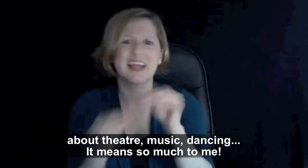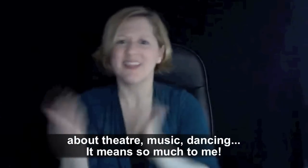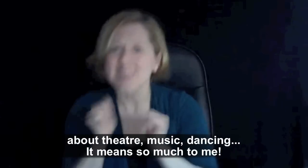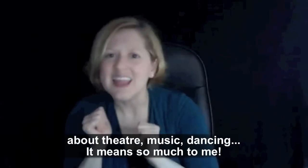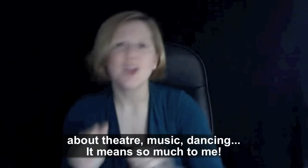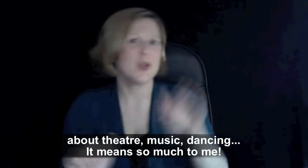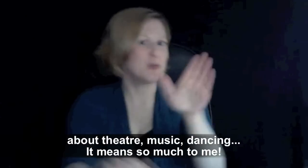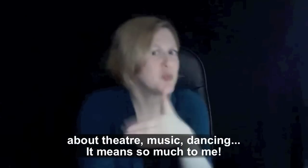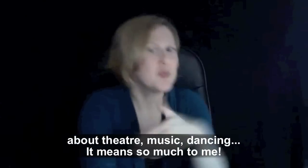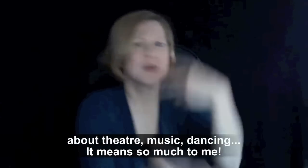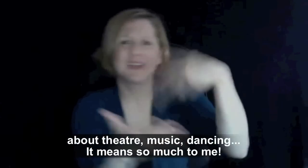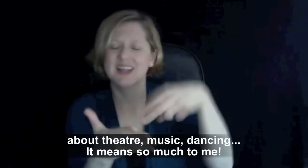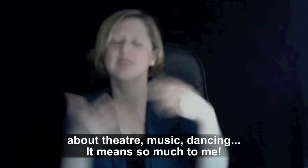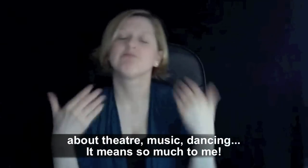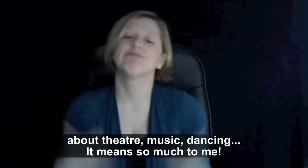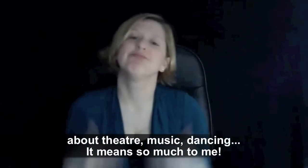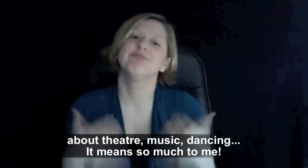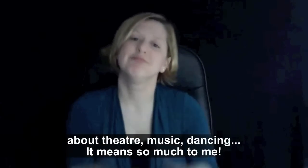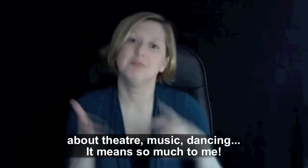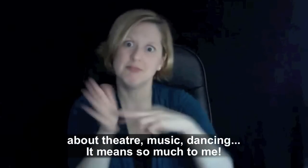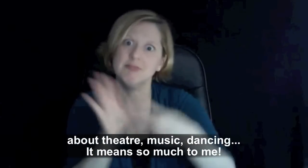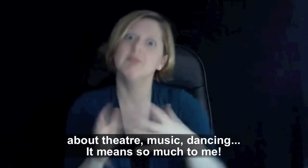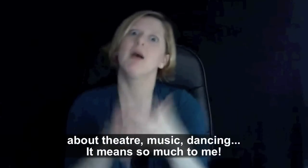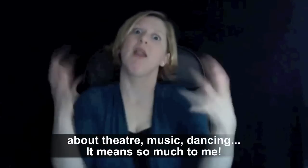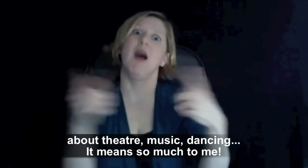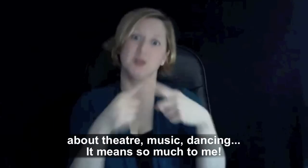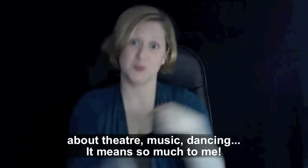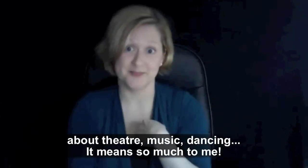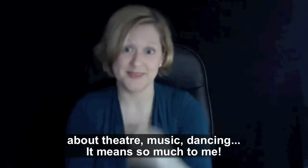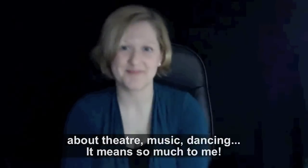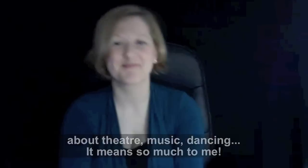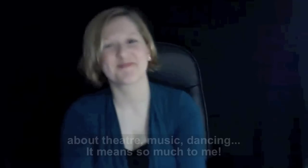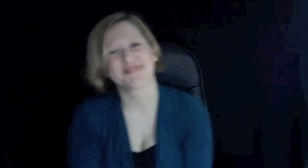about theater, music, dancing. It means so much to me.